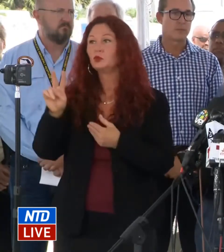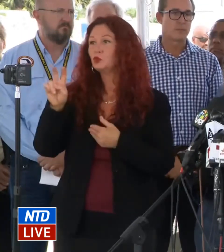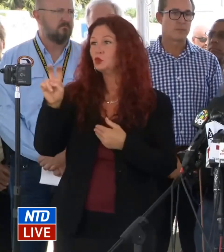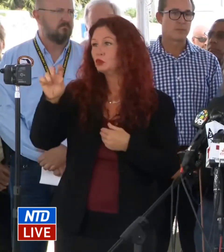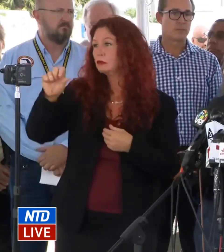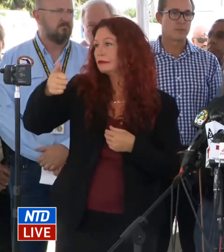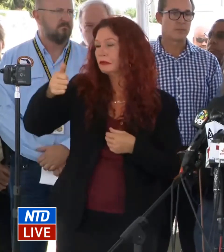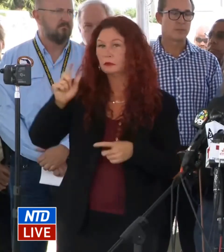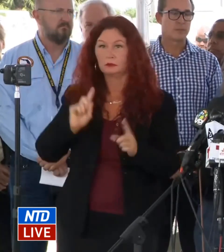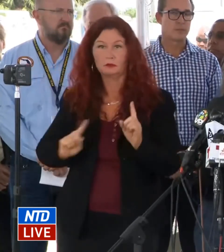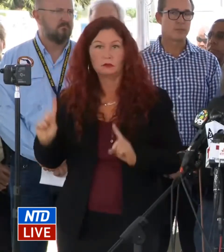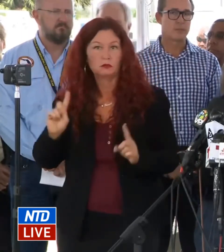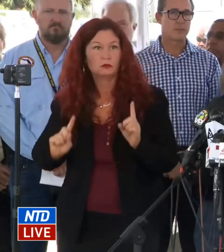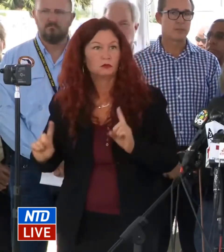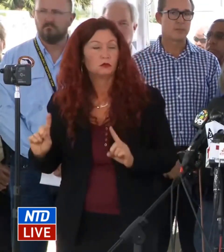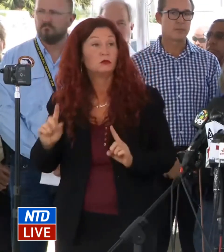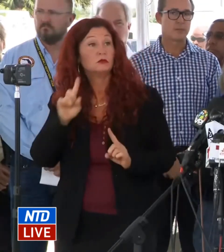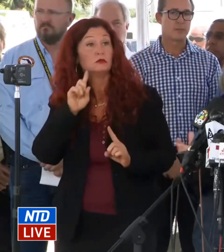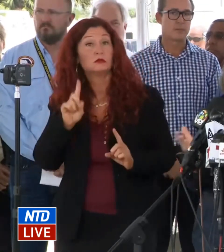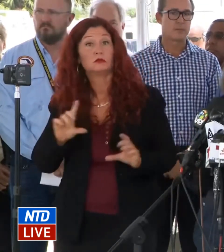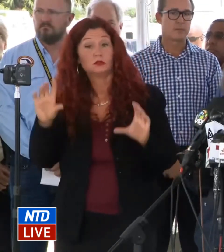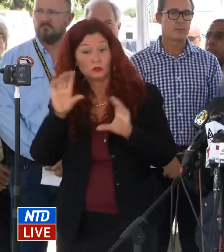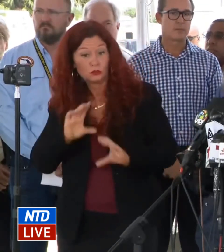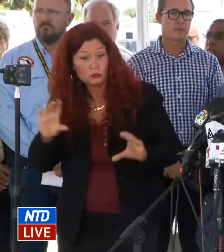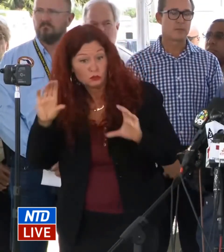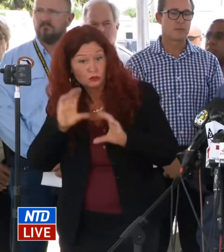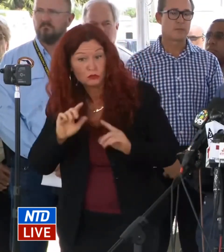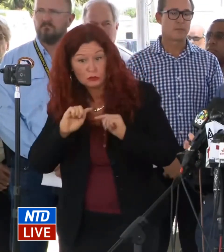urban search and rescue team has been